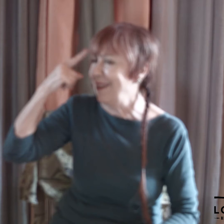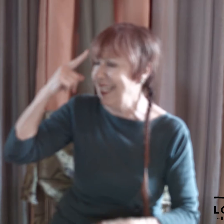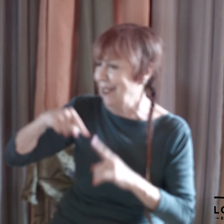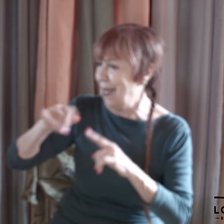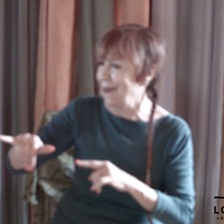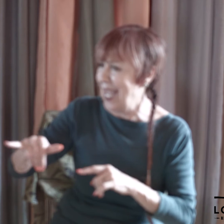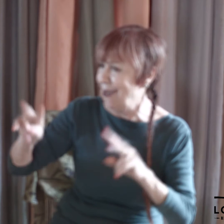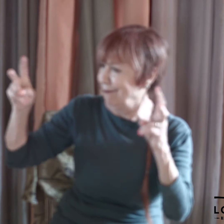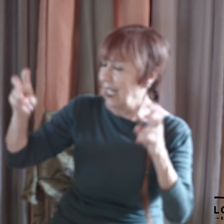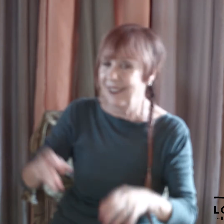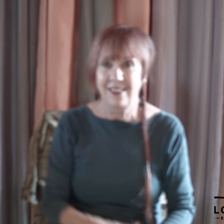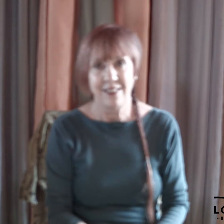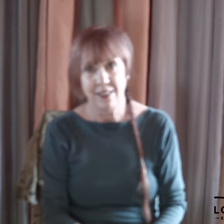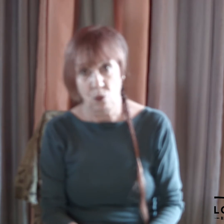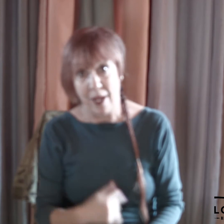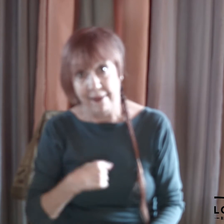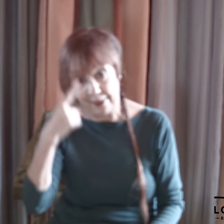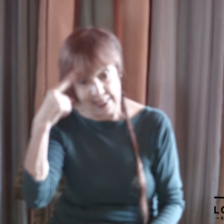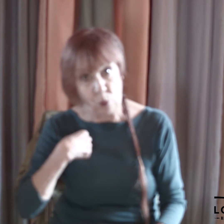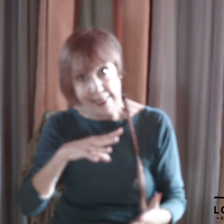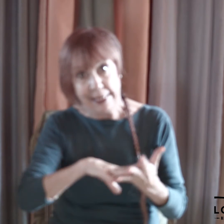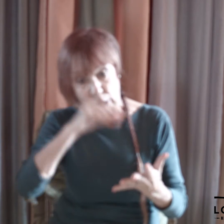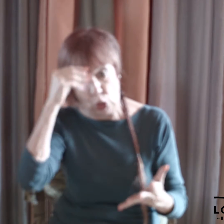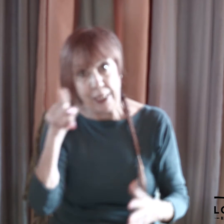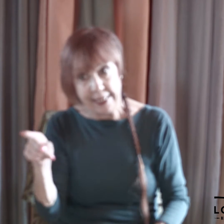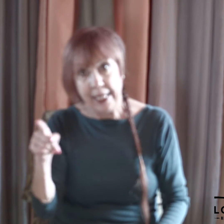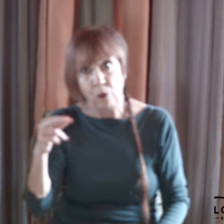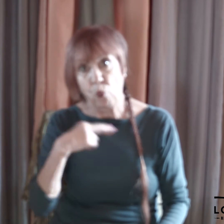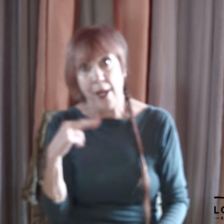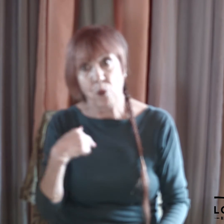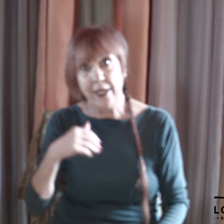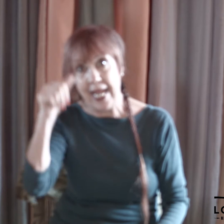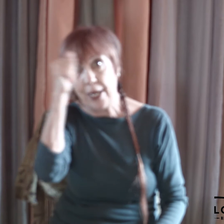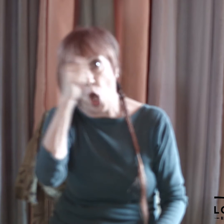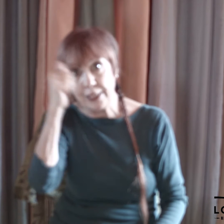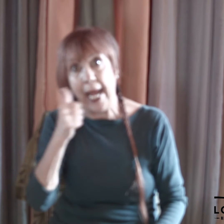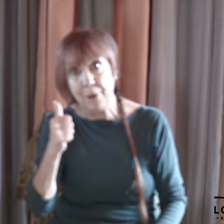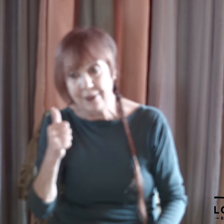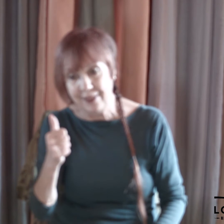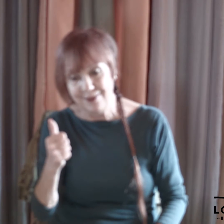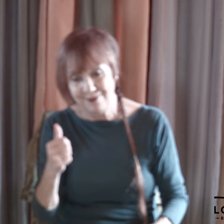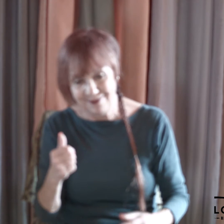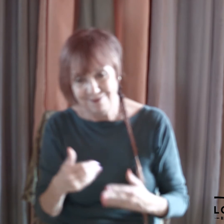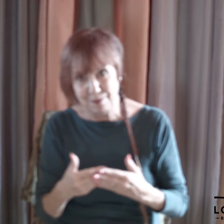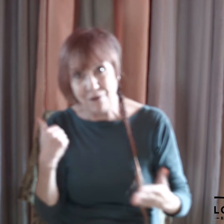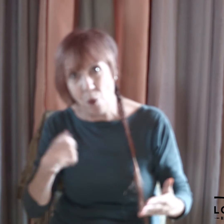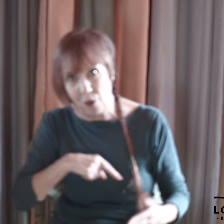these words? Well, I think we found out that he had Alzheimer's for quite a longer time than we knew. And I think